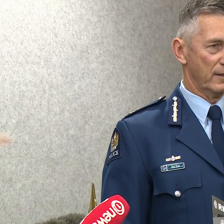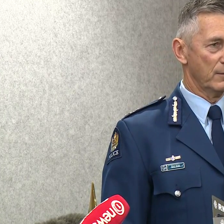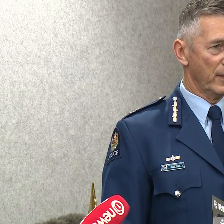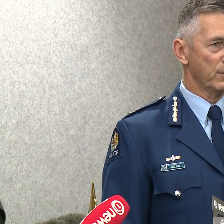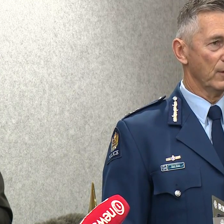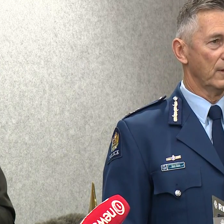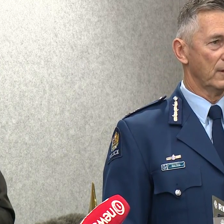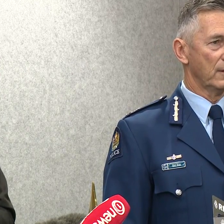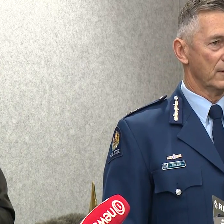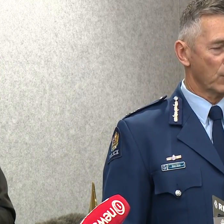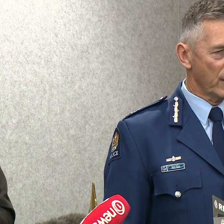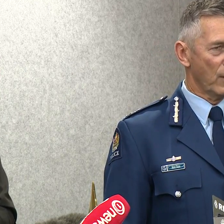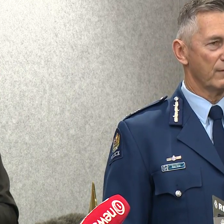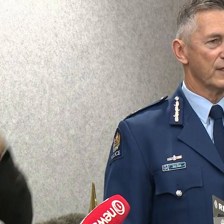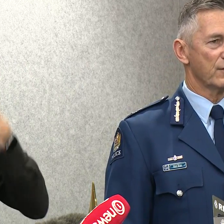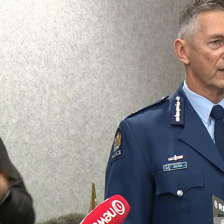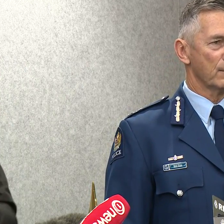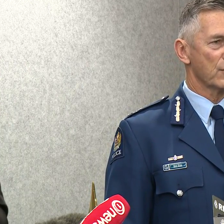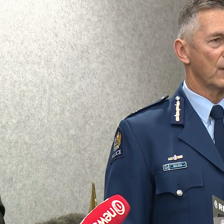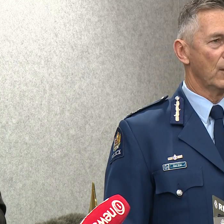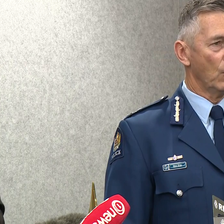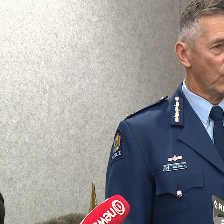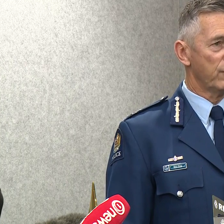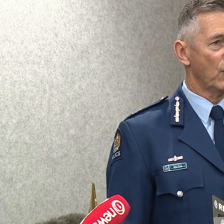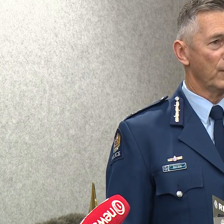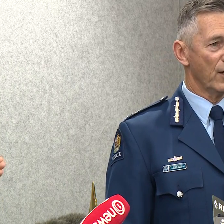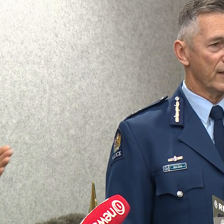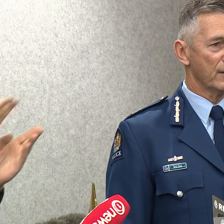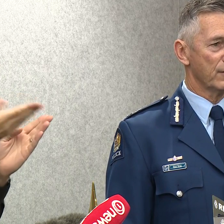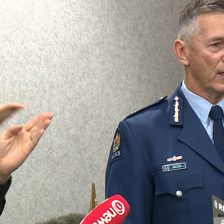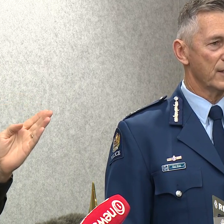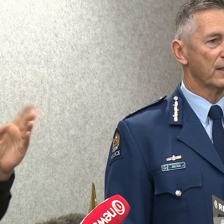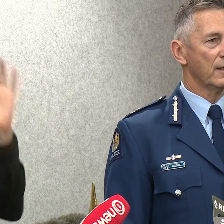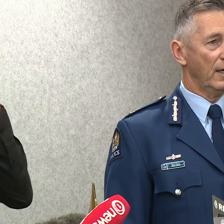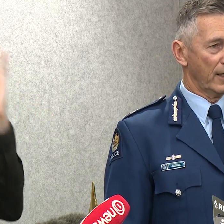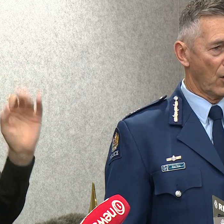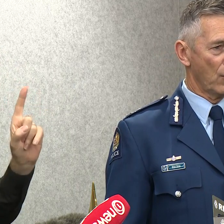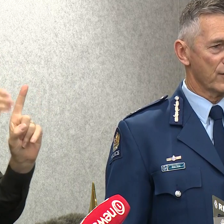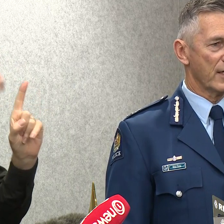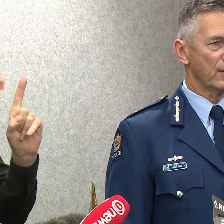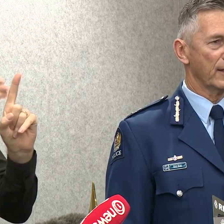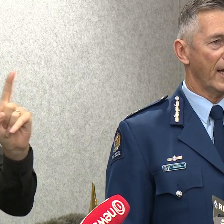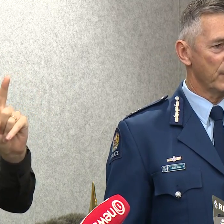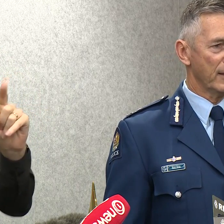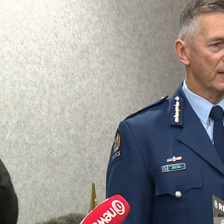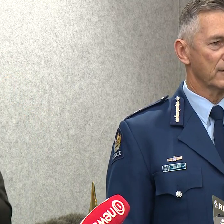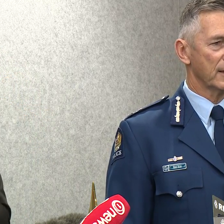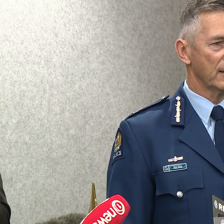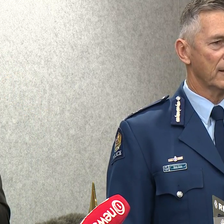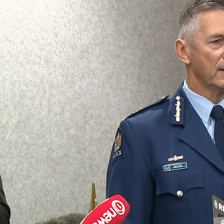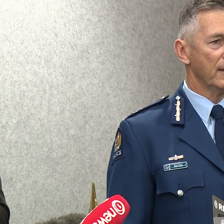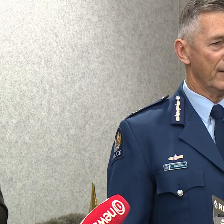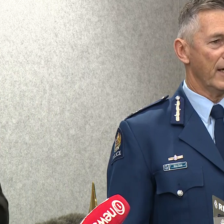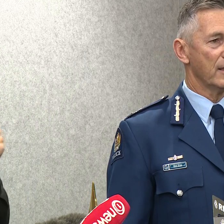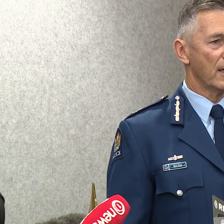21 people, 21 of these victims were formally identified. A coroner's hearing had been held